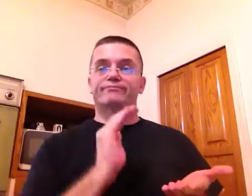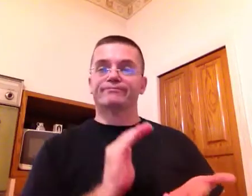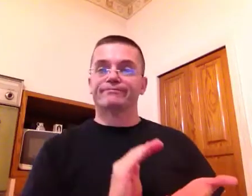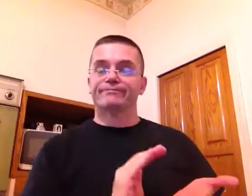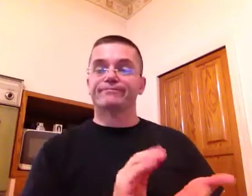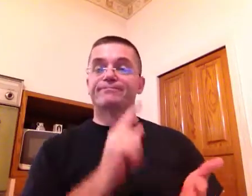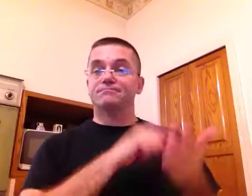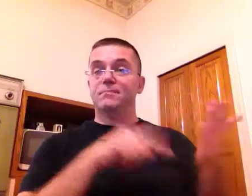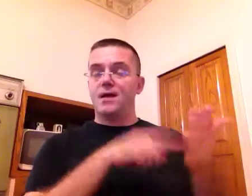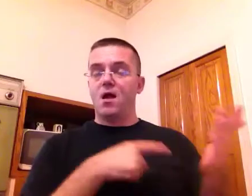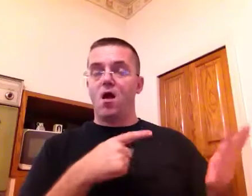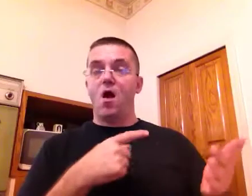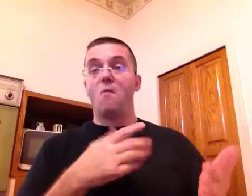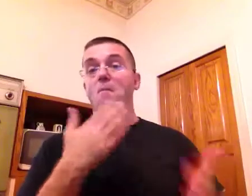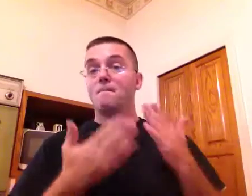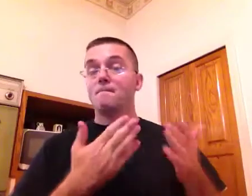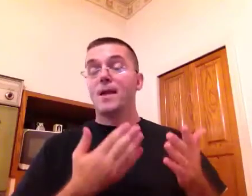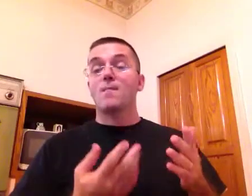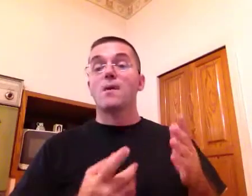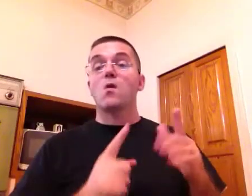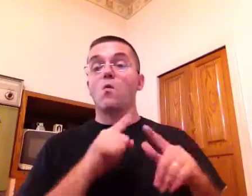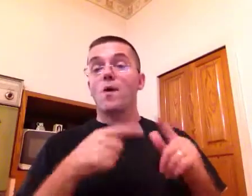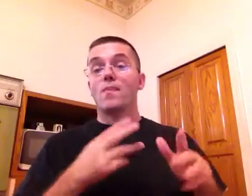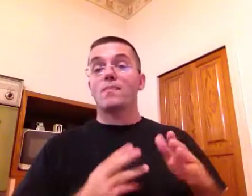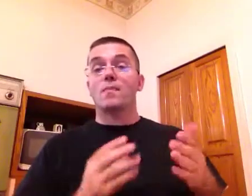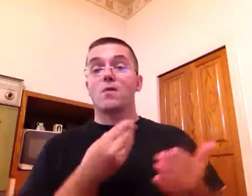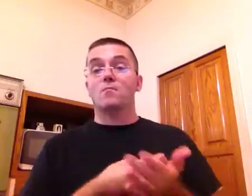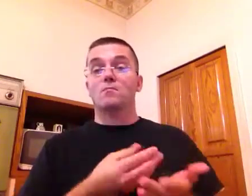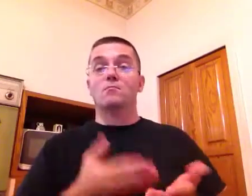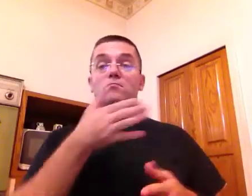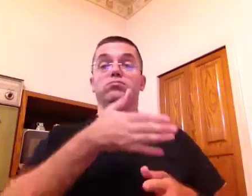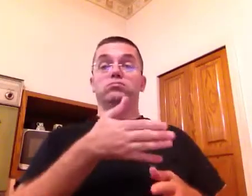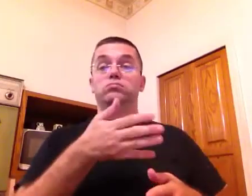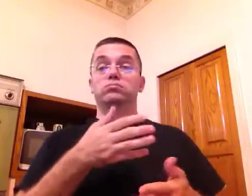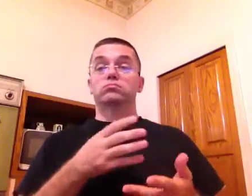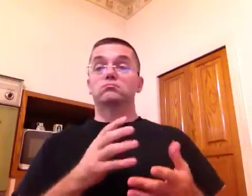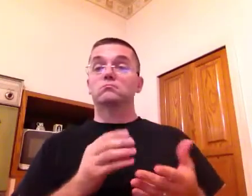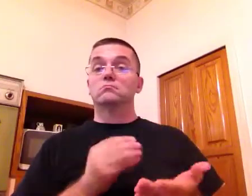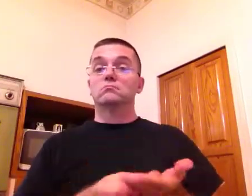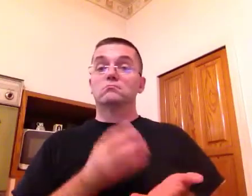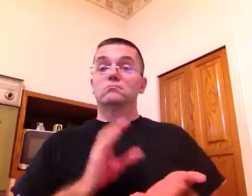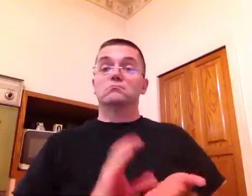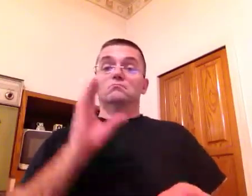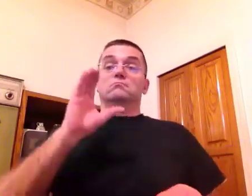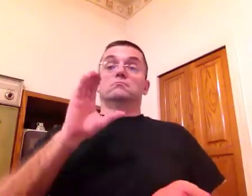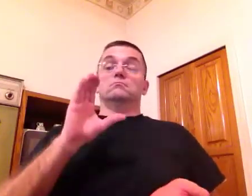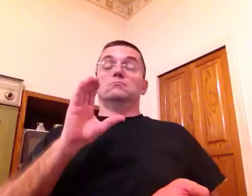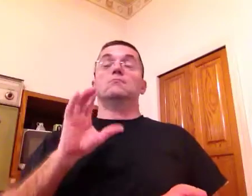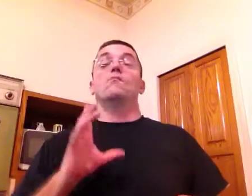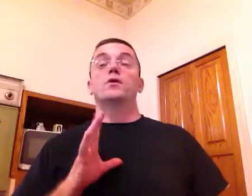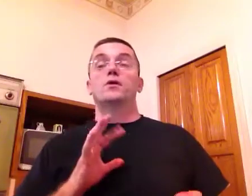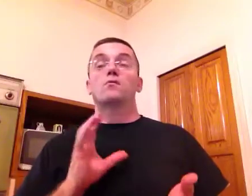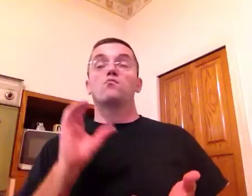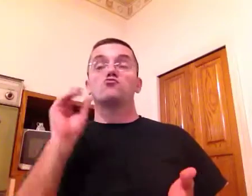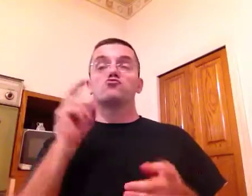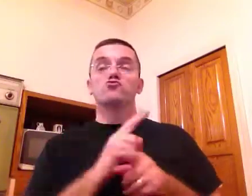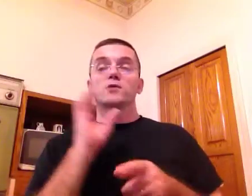house until the income does go up in ratio to the house payment. Okay. So you're fine. I don't think you're out of